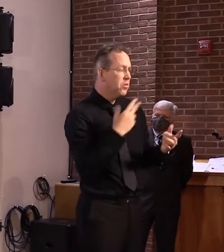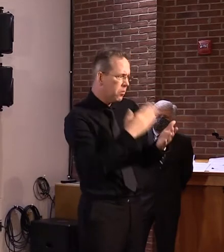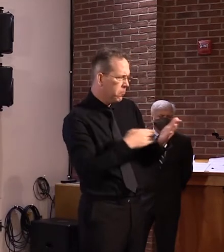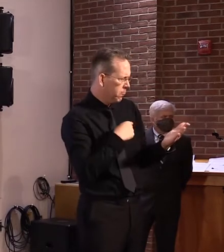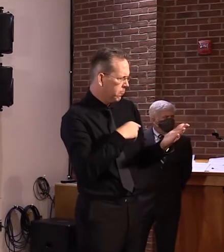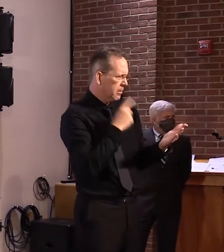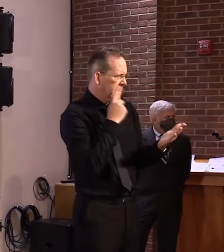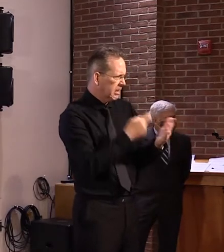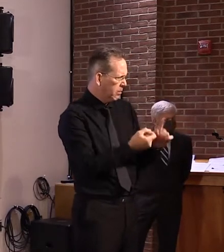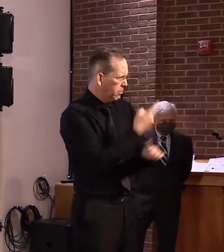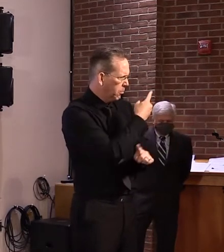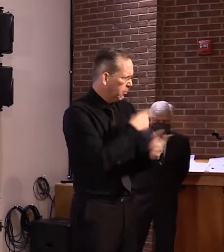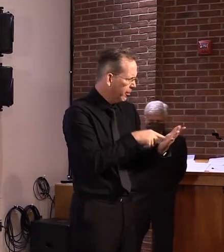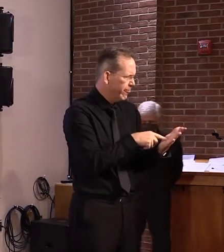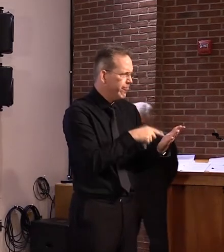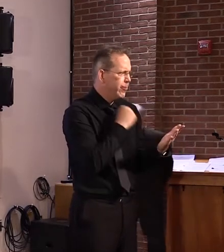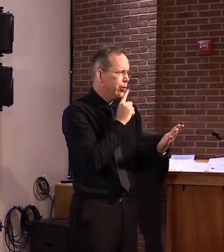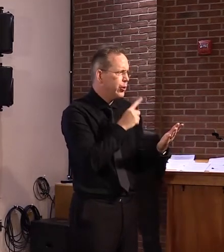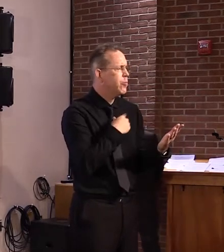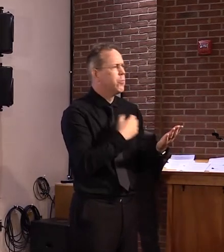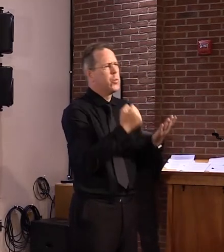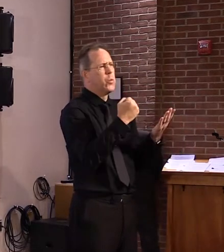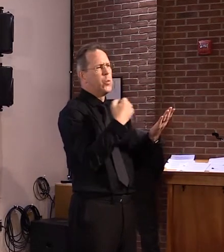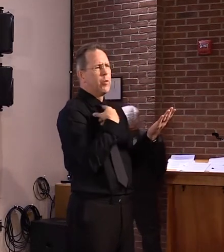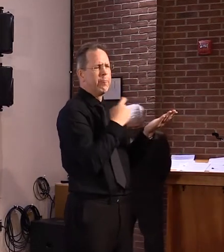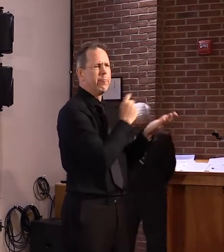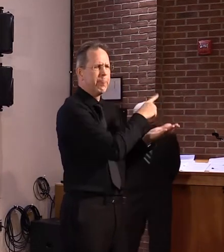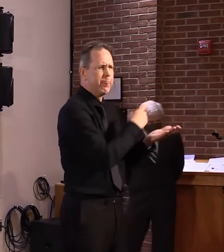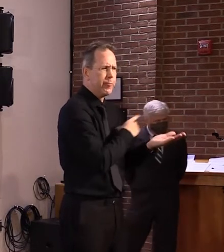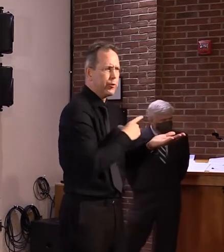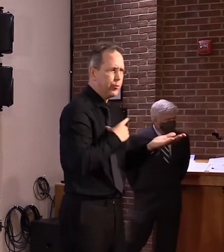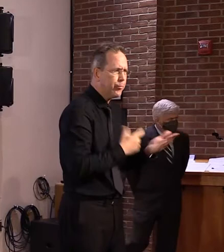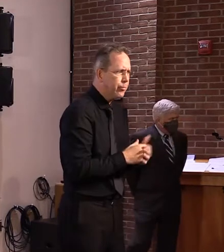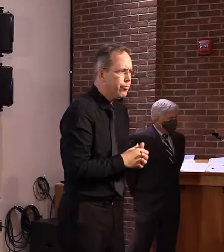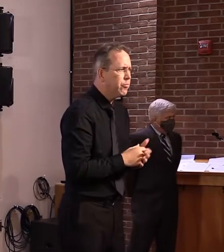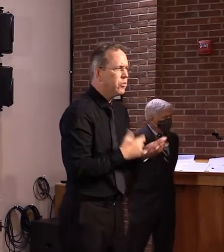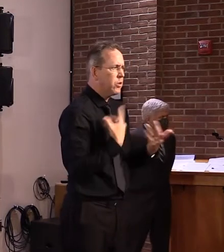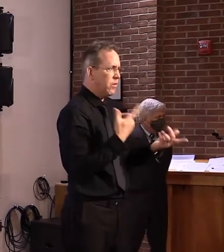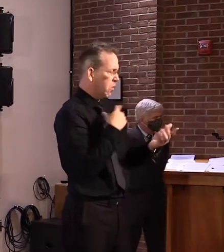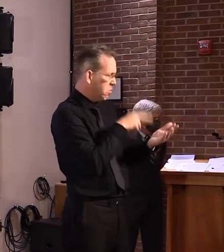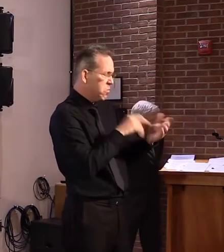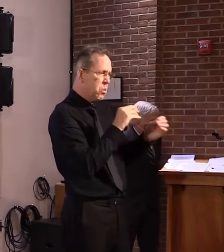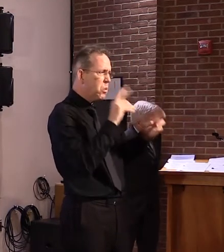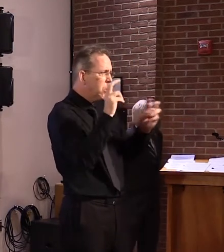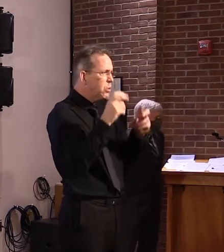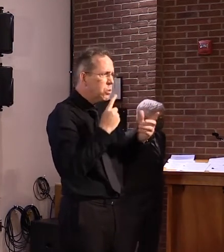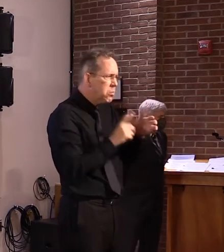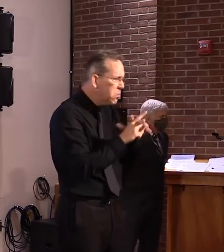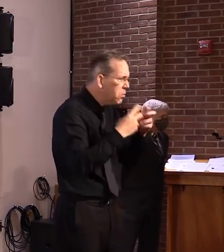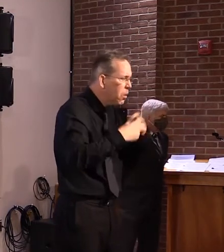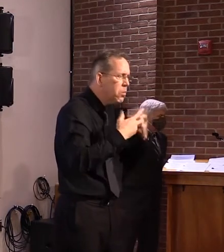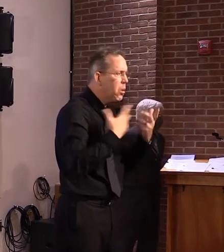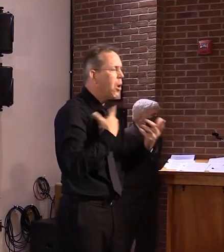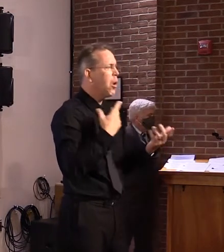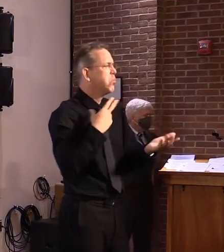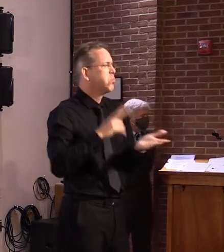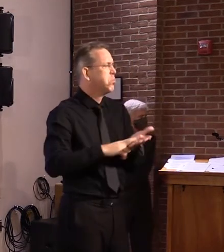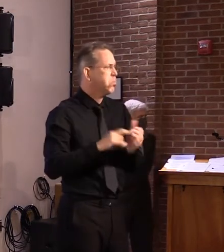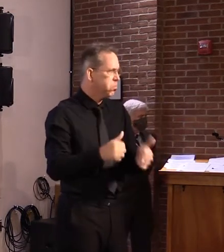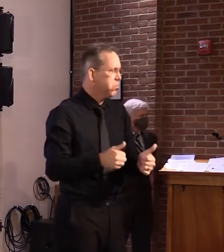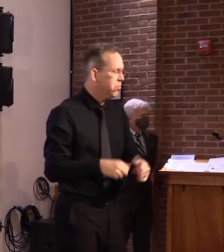reservations. And when the speaker, she held a press conference this morning, and she said that when everything is said and done